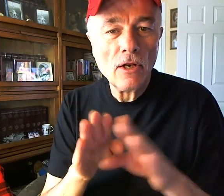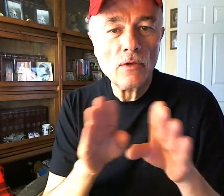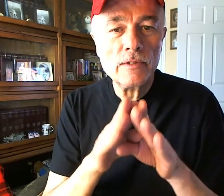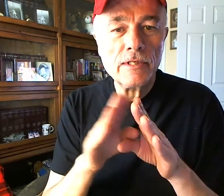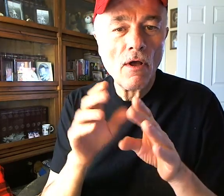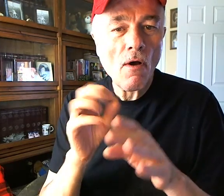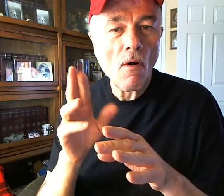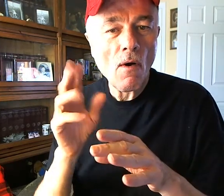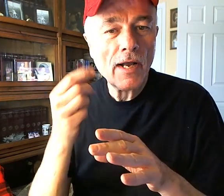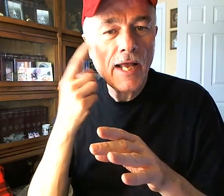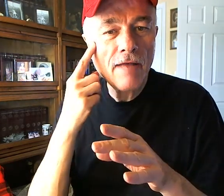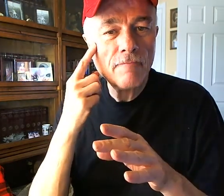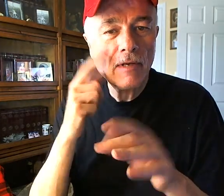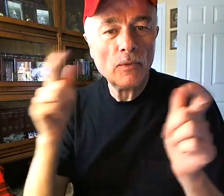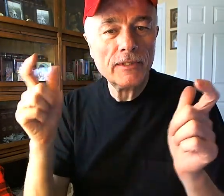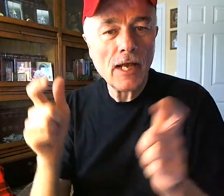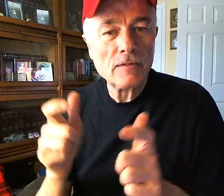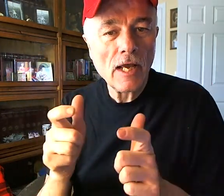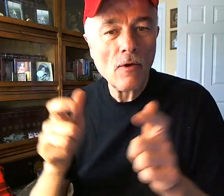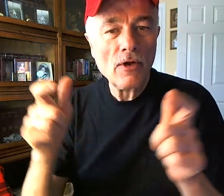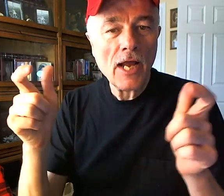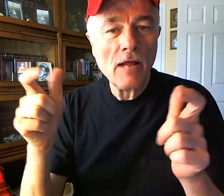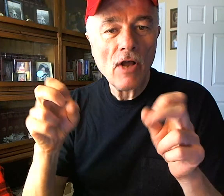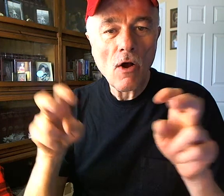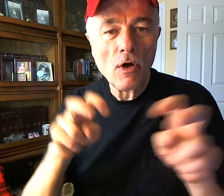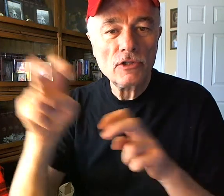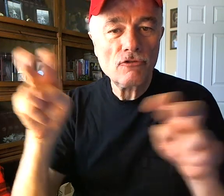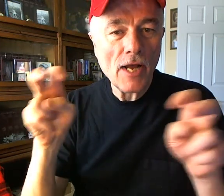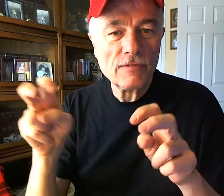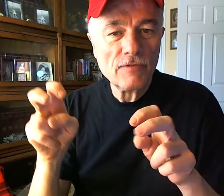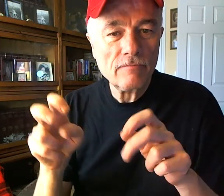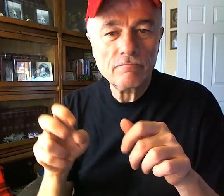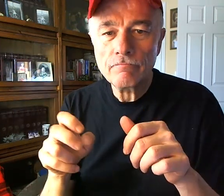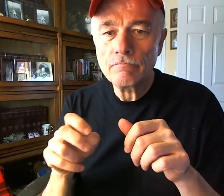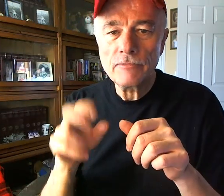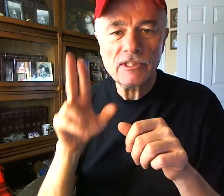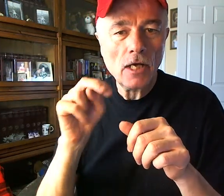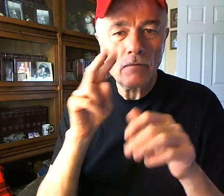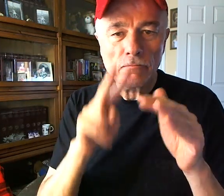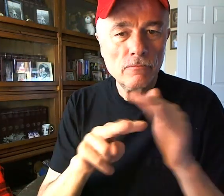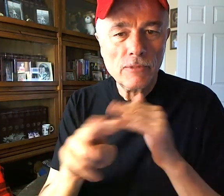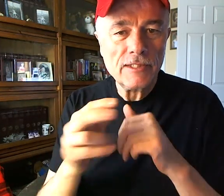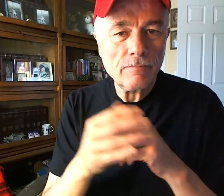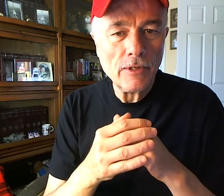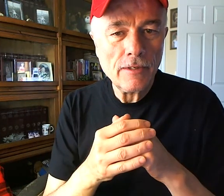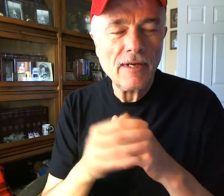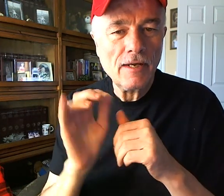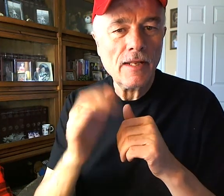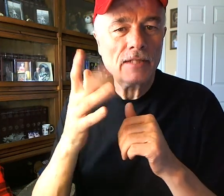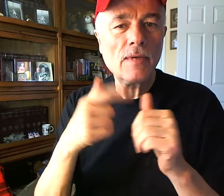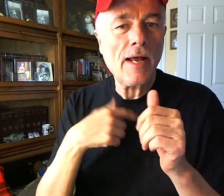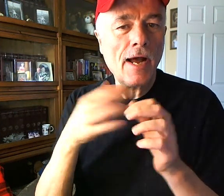have mismatched rugs. Time is not on our side. Let's check on Spencer and see if his table is almost